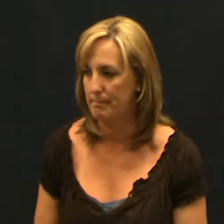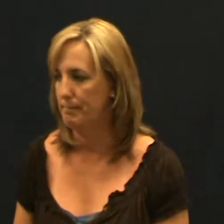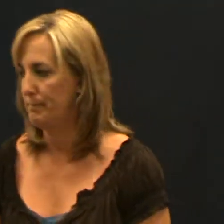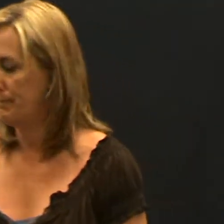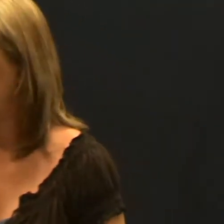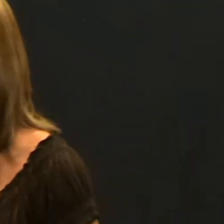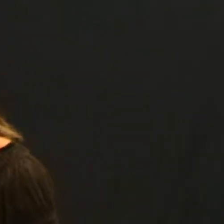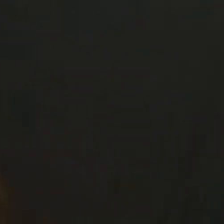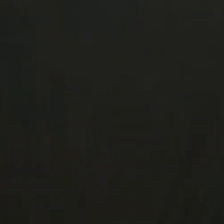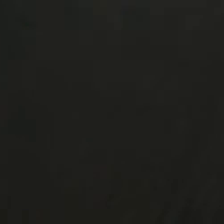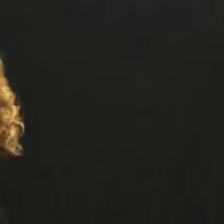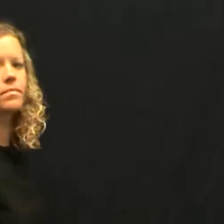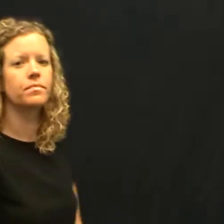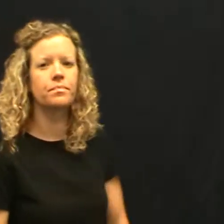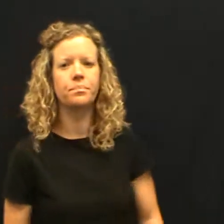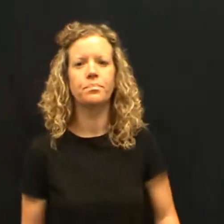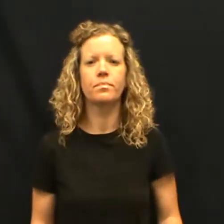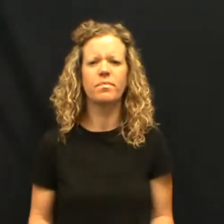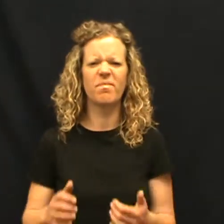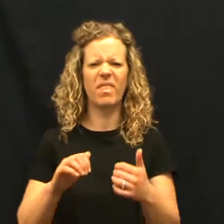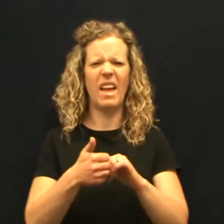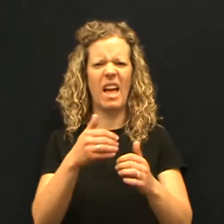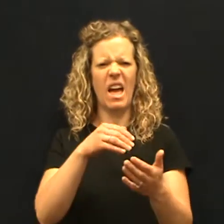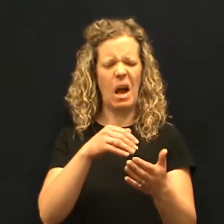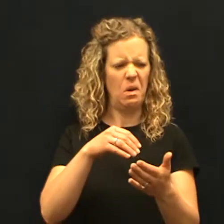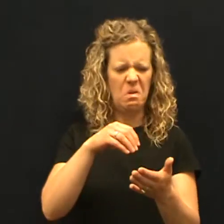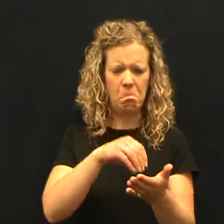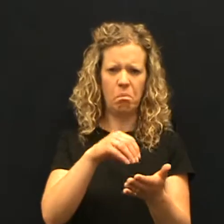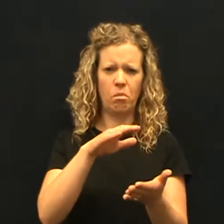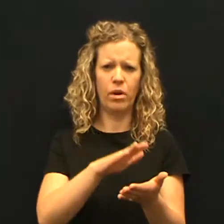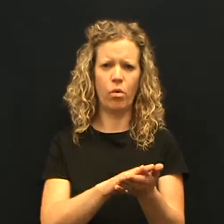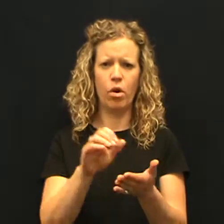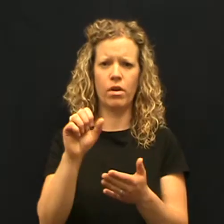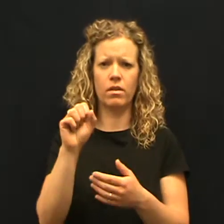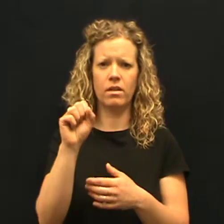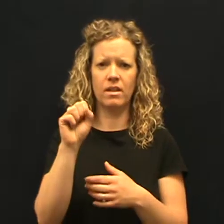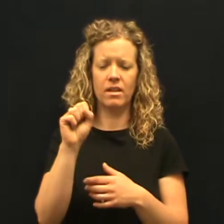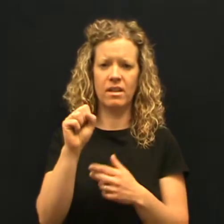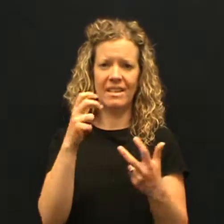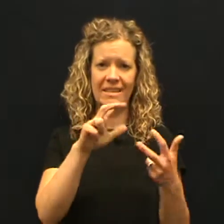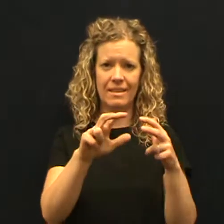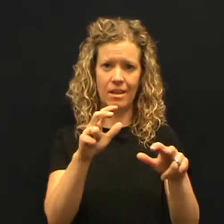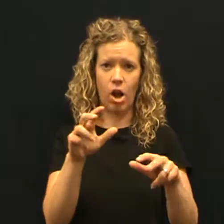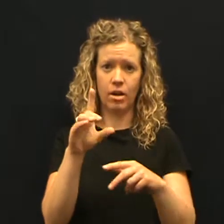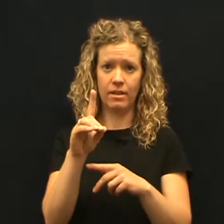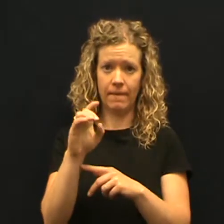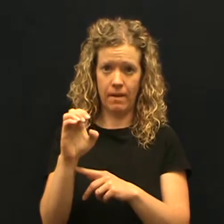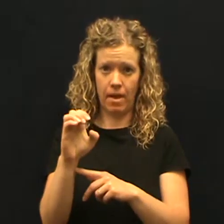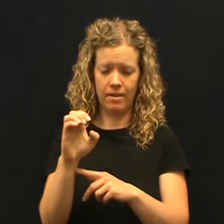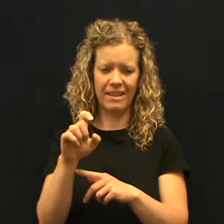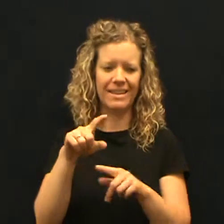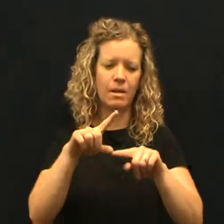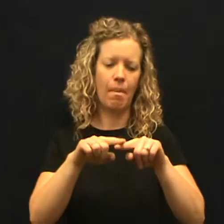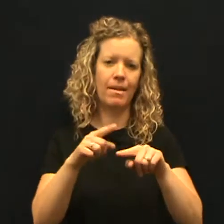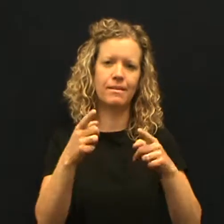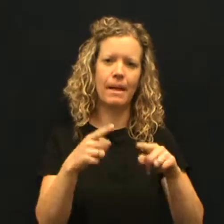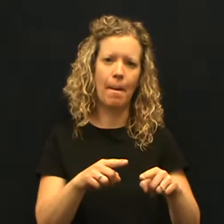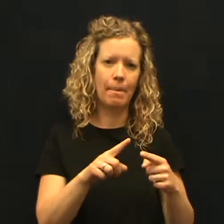So how we account for a stock dividend depends on whether we consider it a small or a large stock dividend. Okay, a small